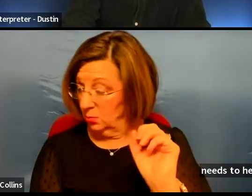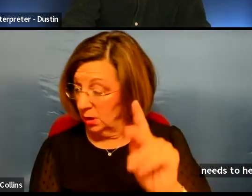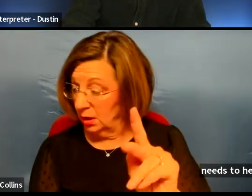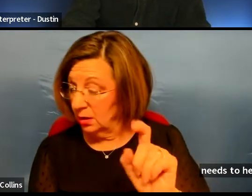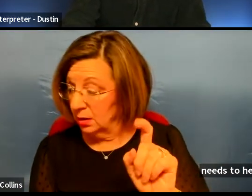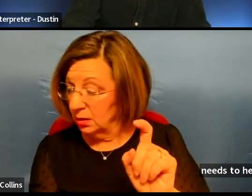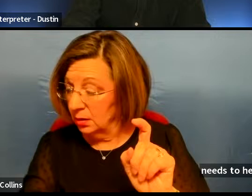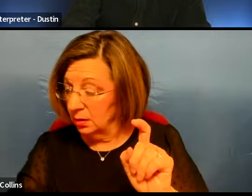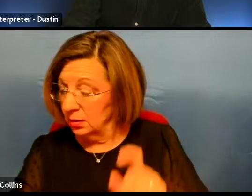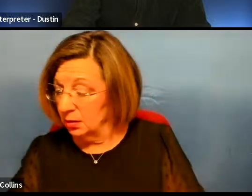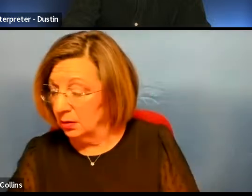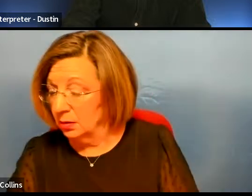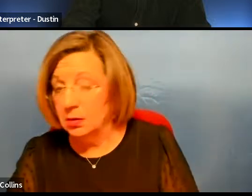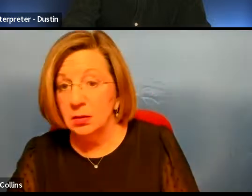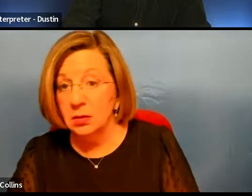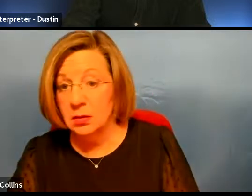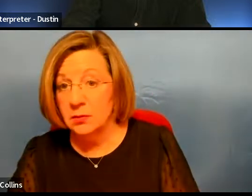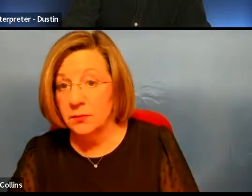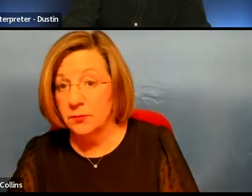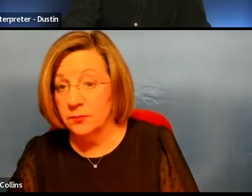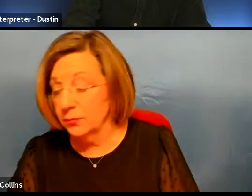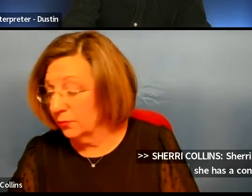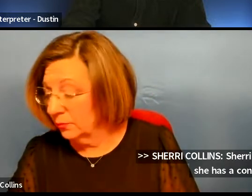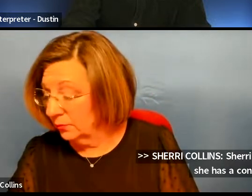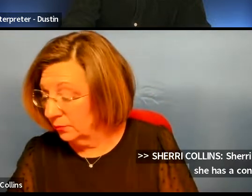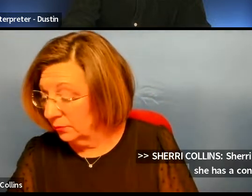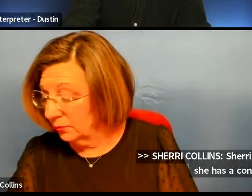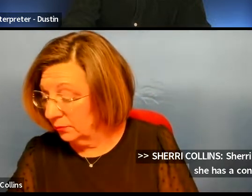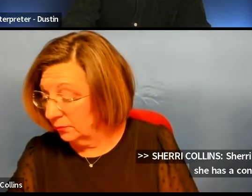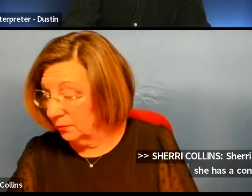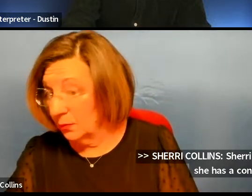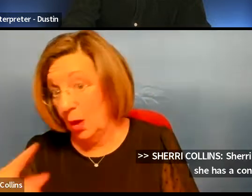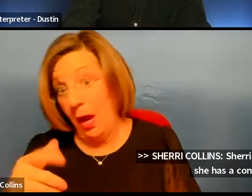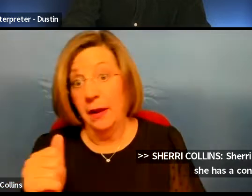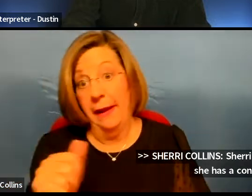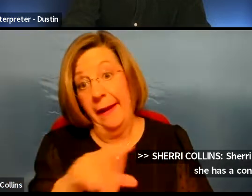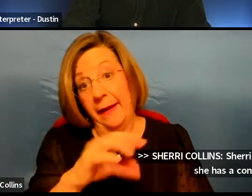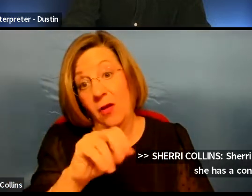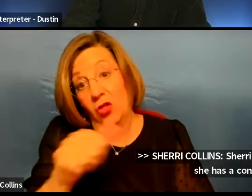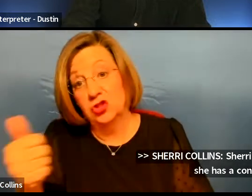February 20th? Commissioner Scarborough, does that work for you?